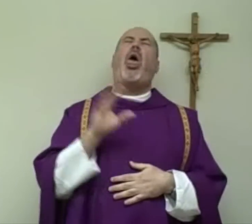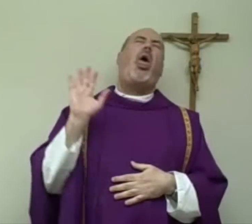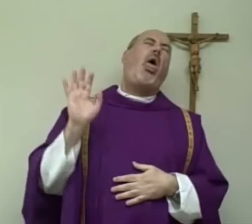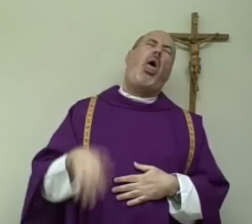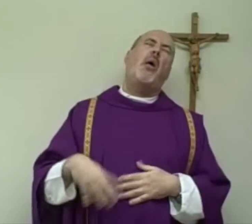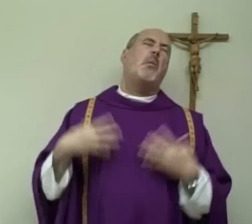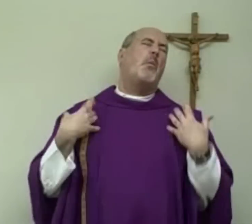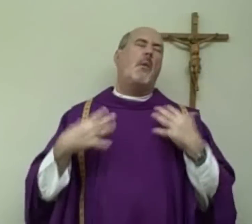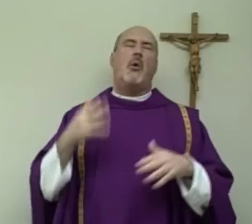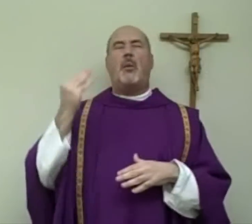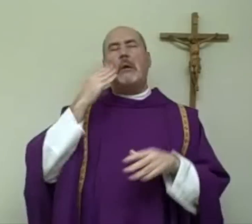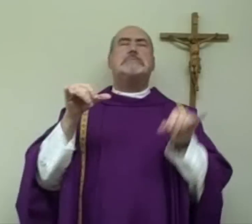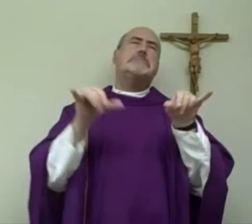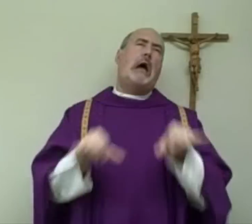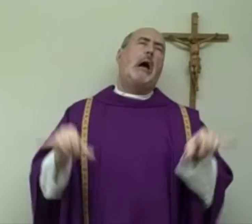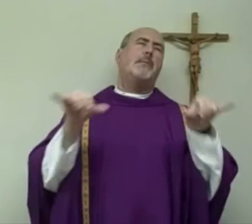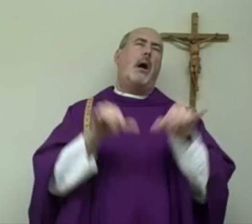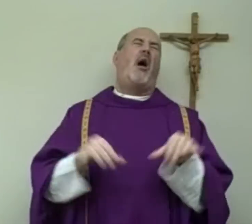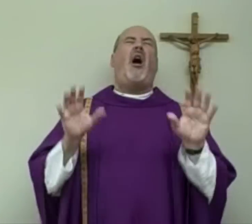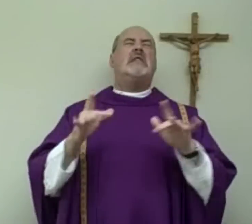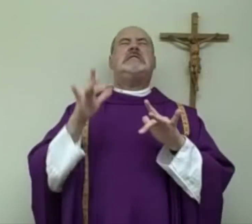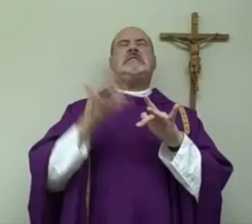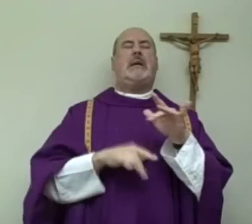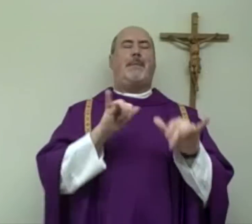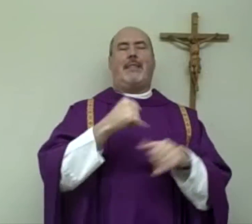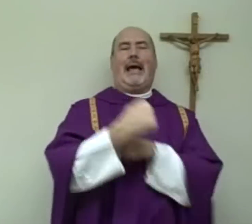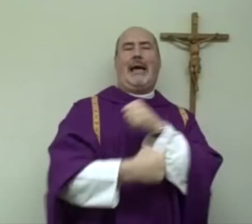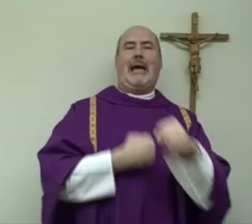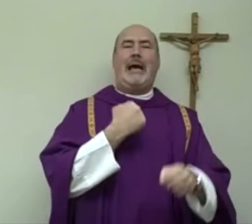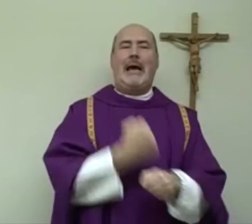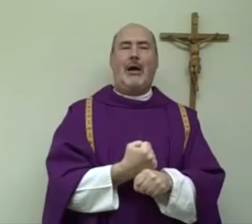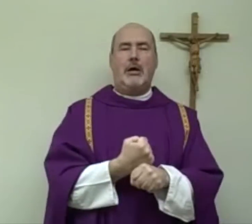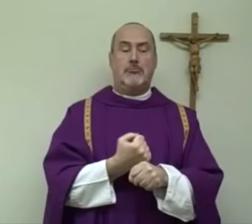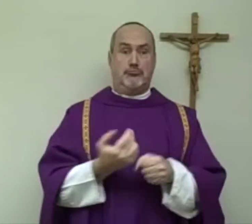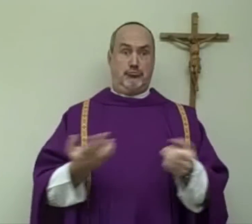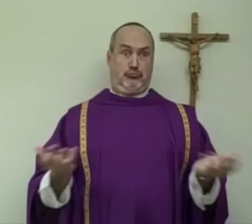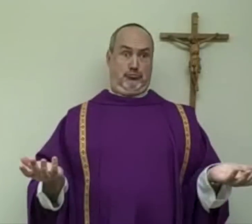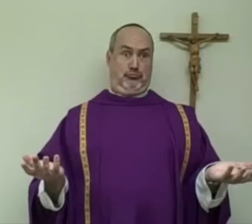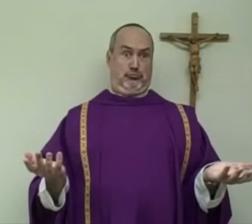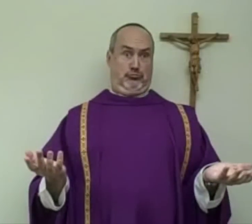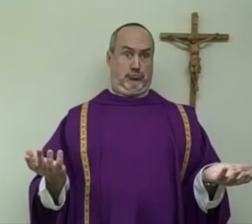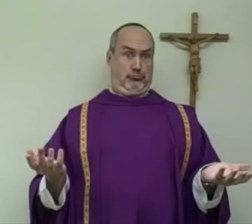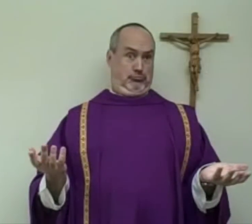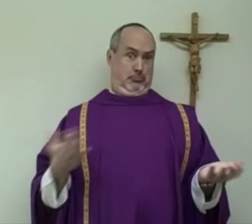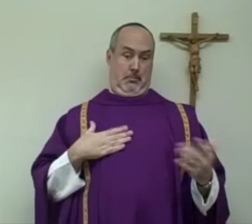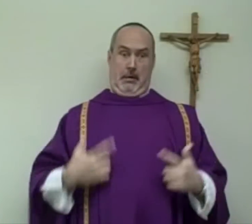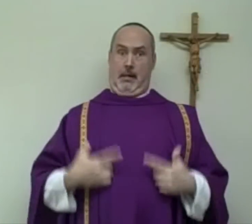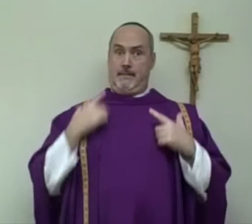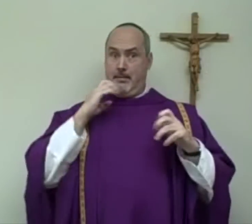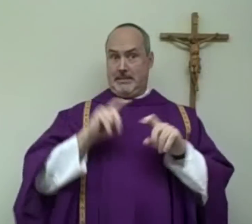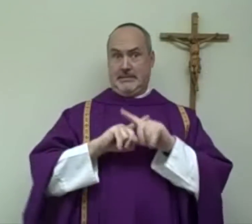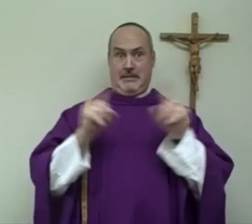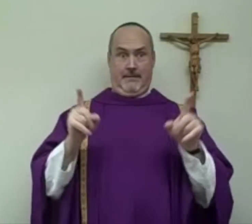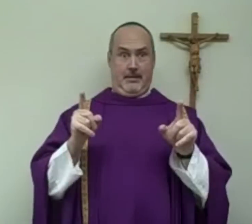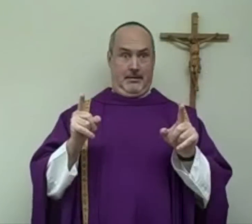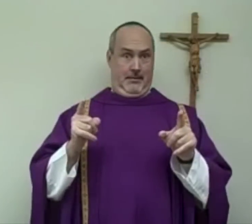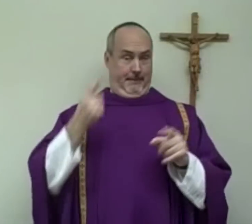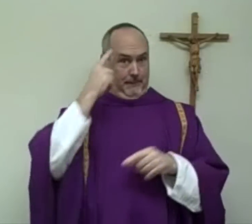in our lives. Had that priest decided not to do it and skip the fair that year because it was so boring for him,